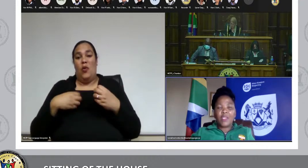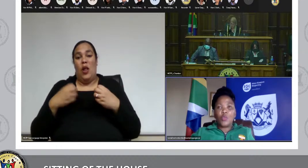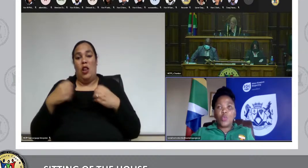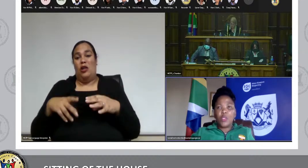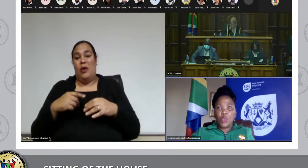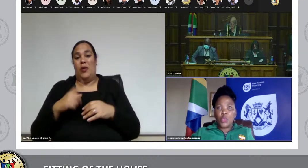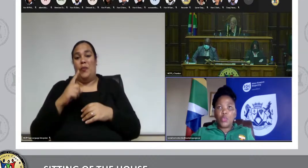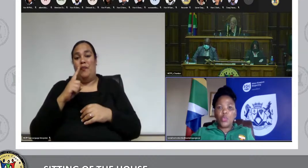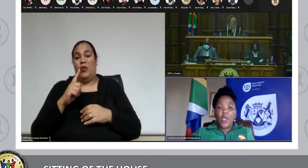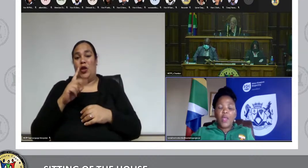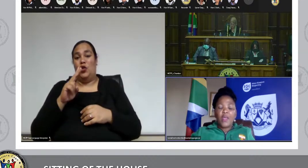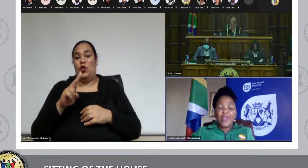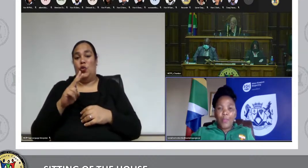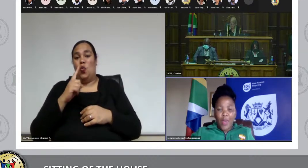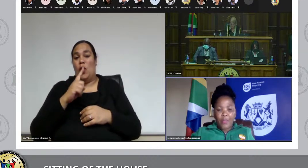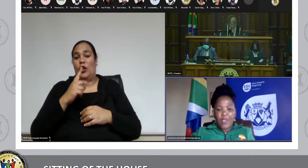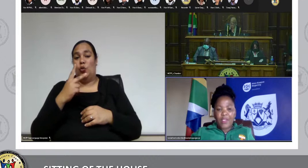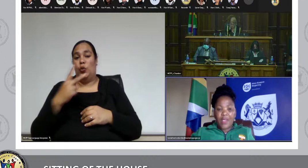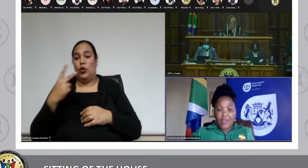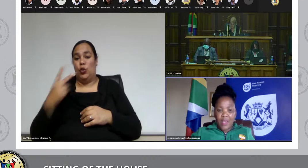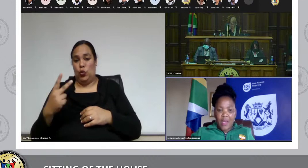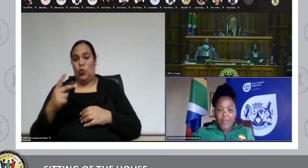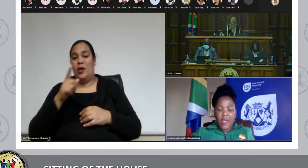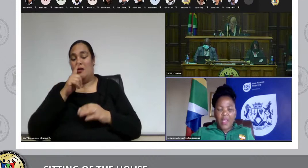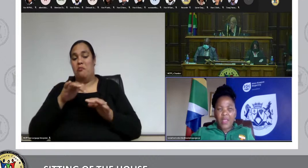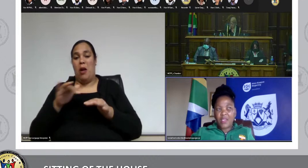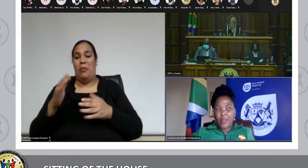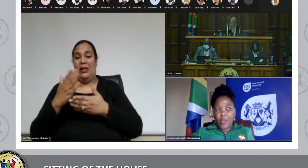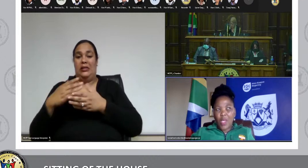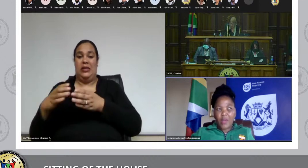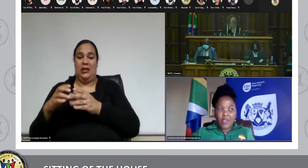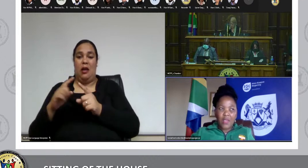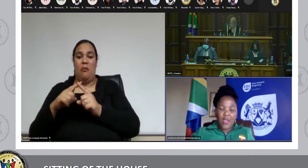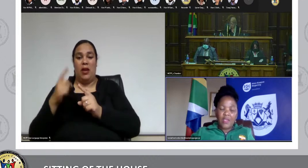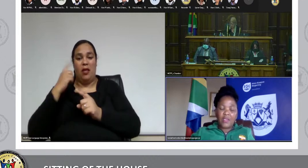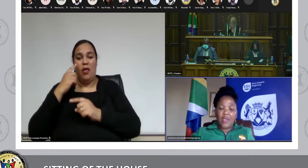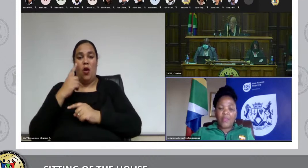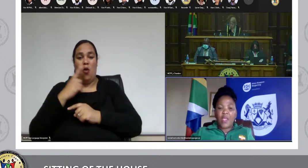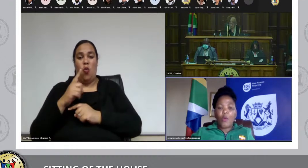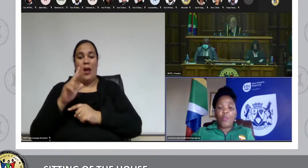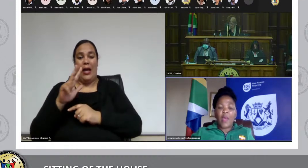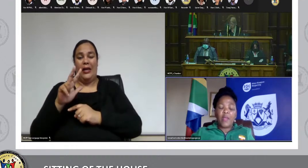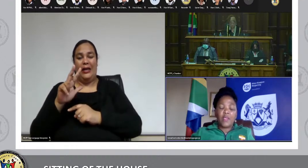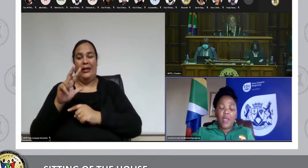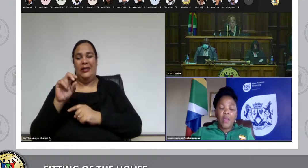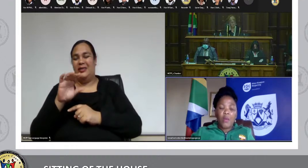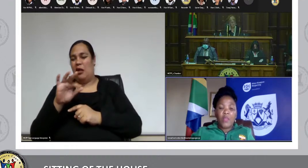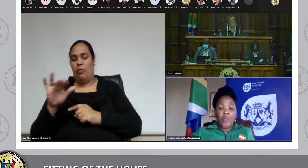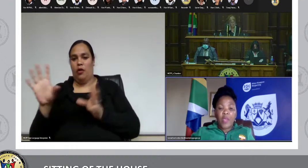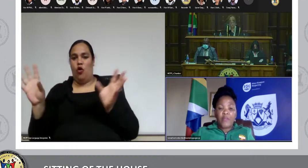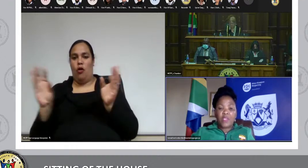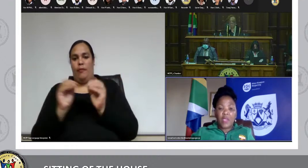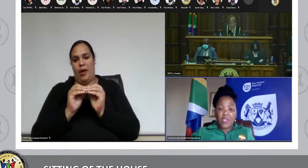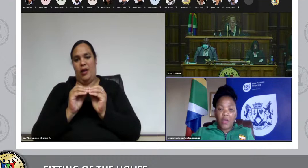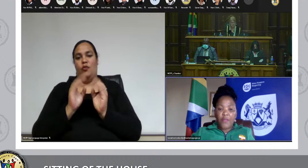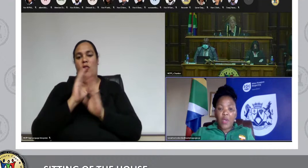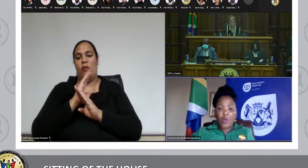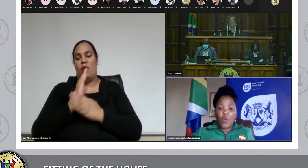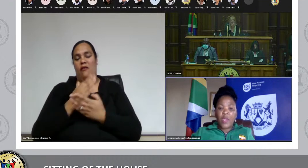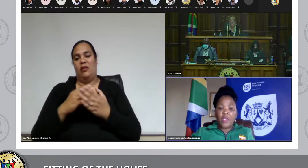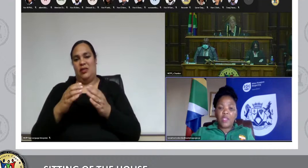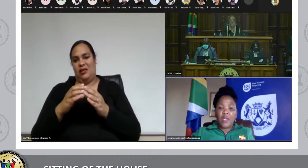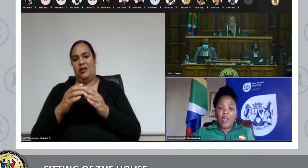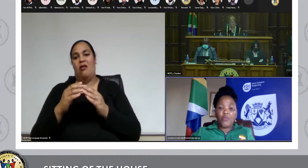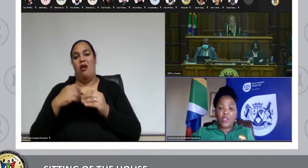about 122 in the public sector, but I think it's about 180 something combined with the private sector of